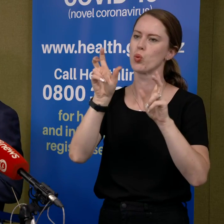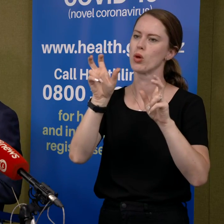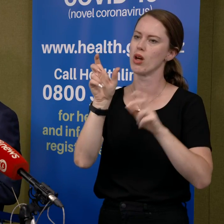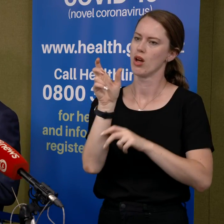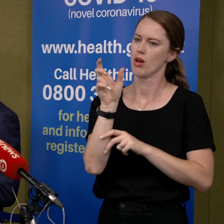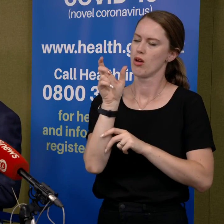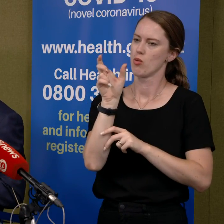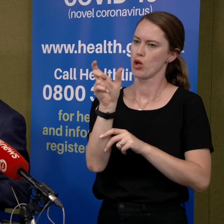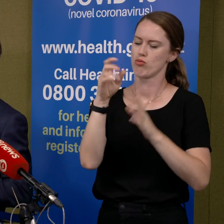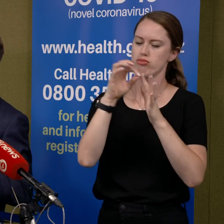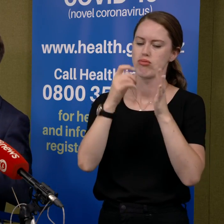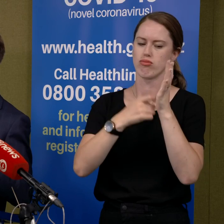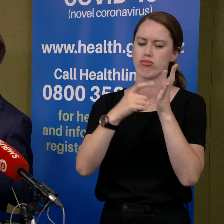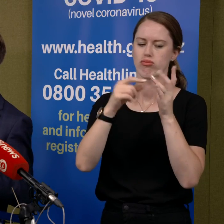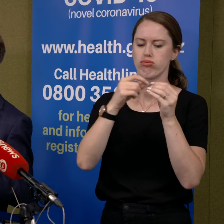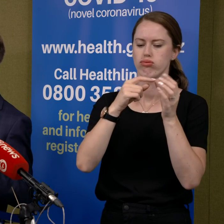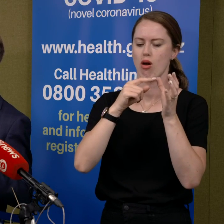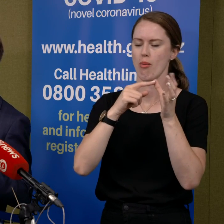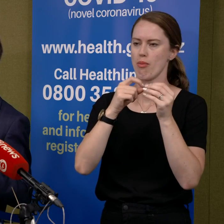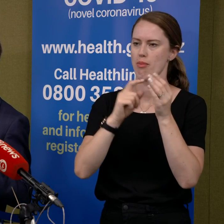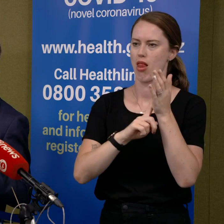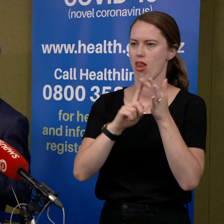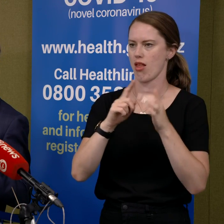case. So basically, all the